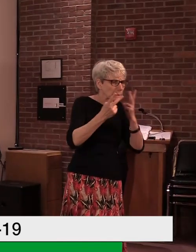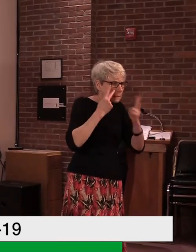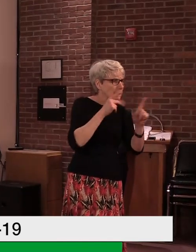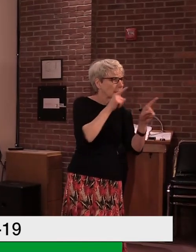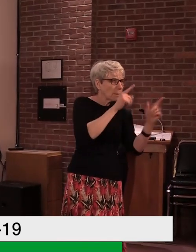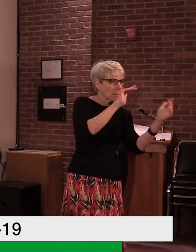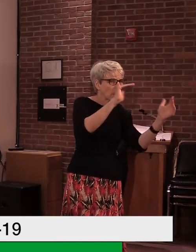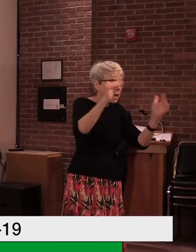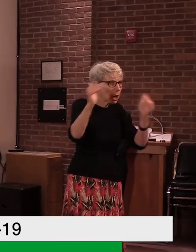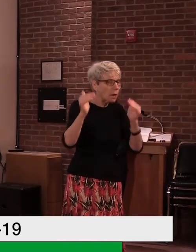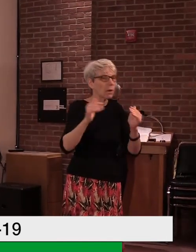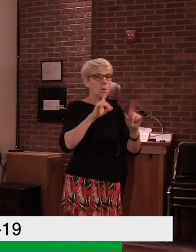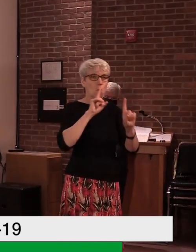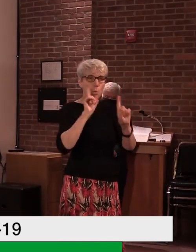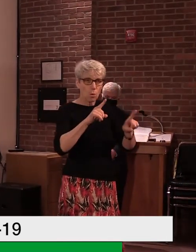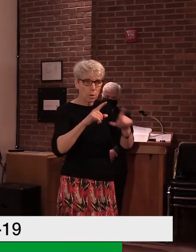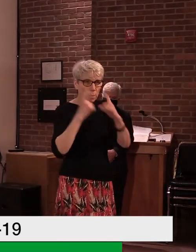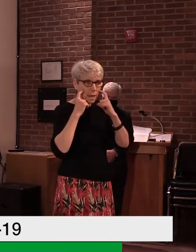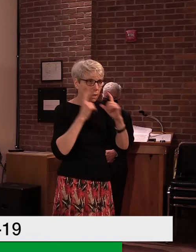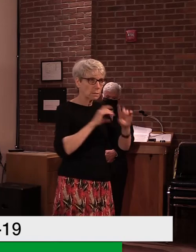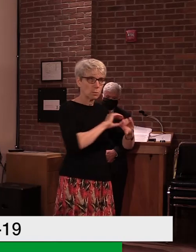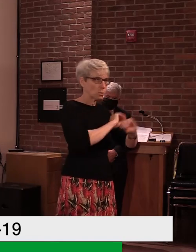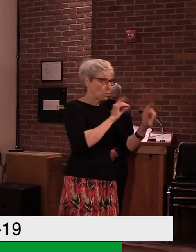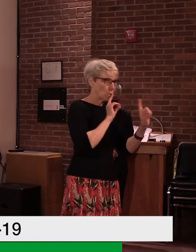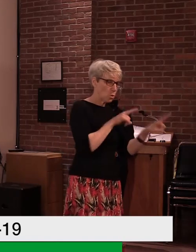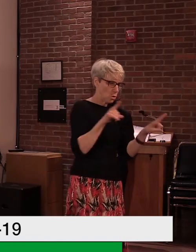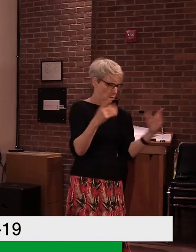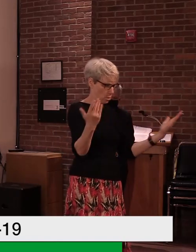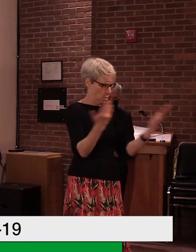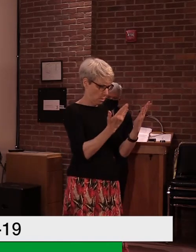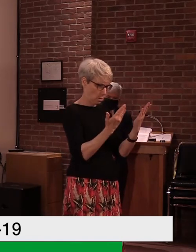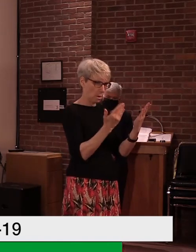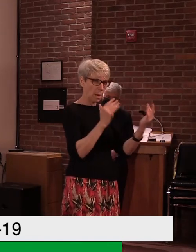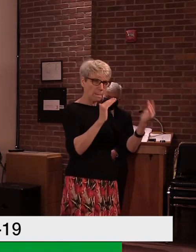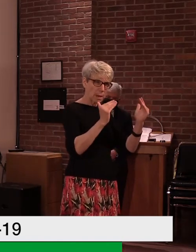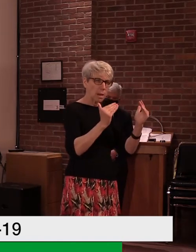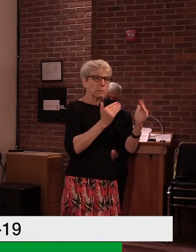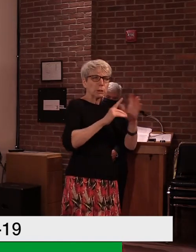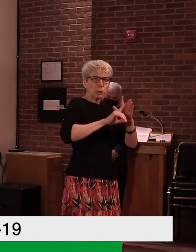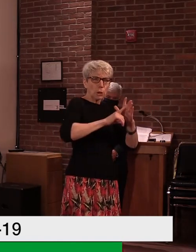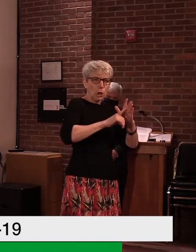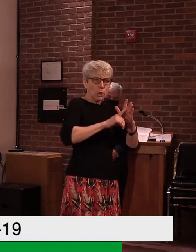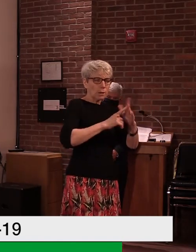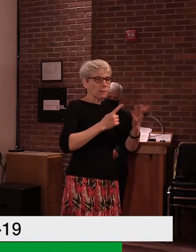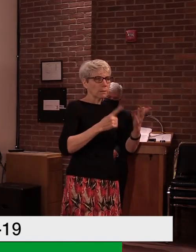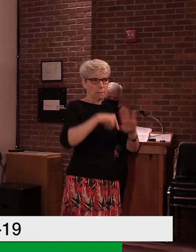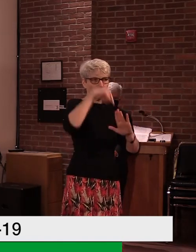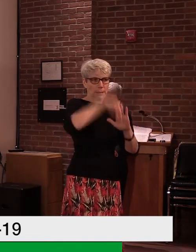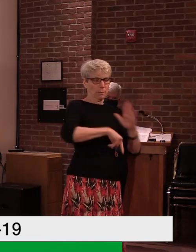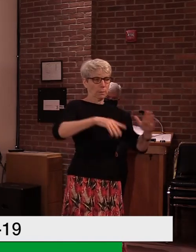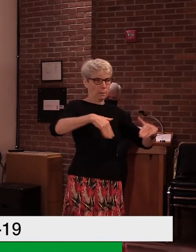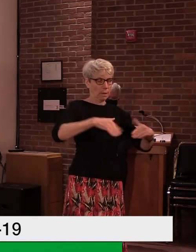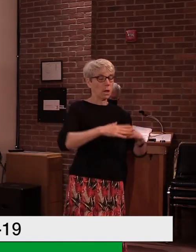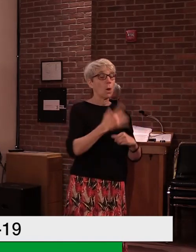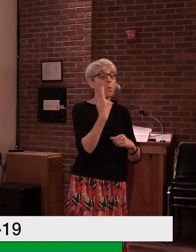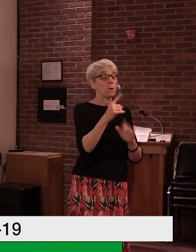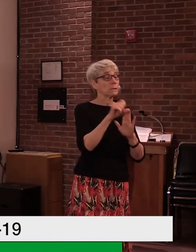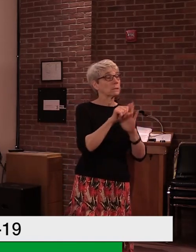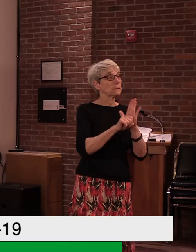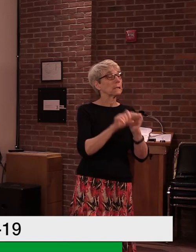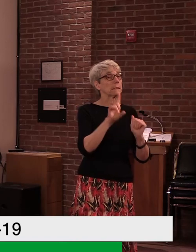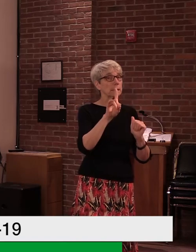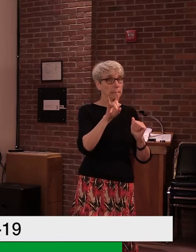about the mandate and its increased compliance, but there was at least one state that conducted an internal